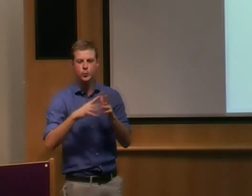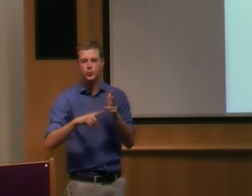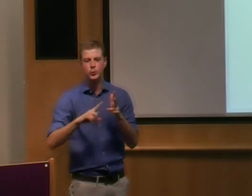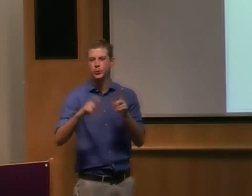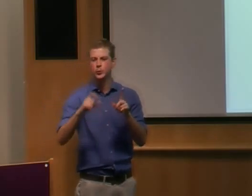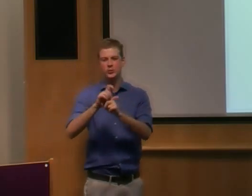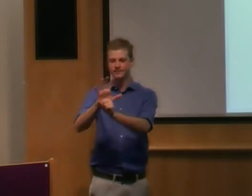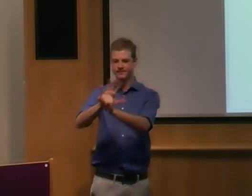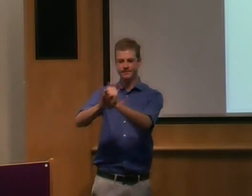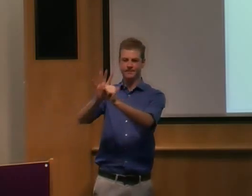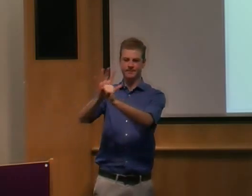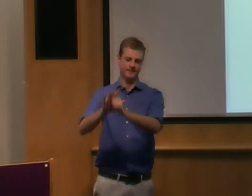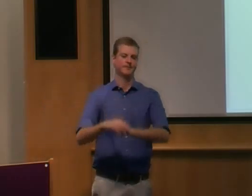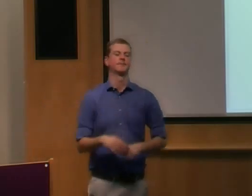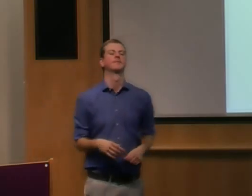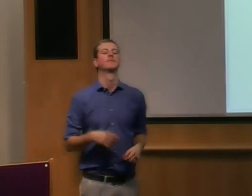just in West London and Brentford.